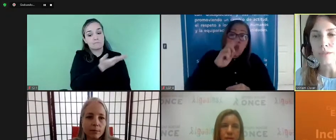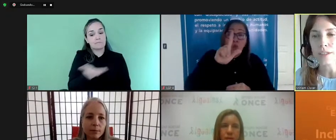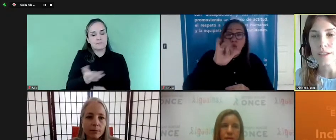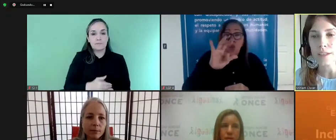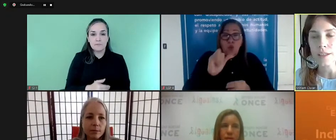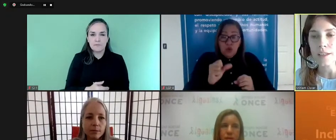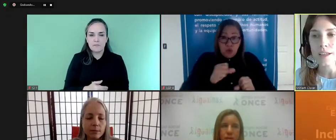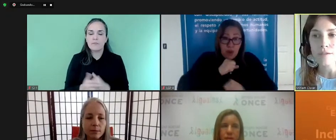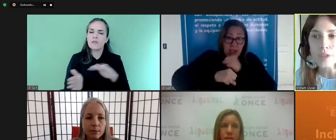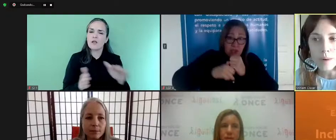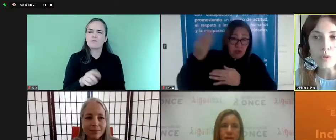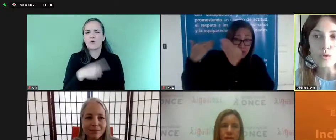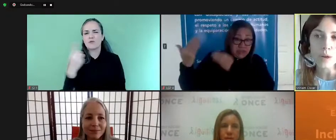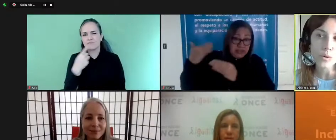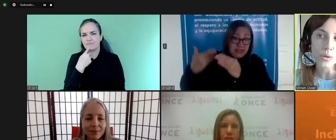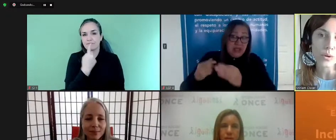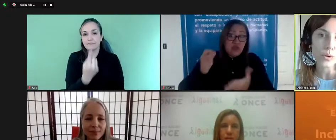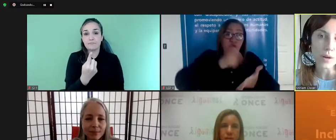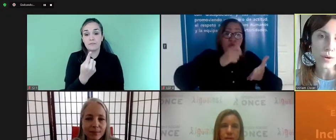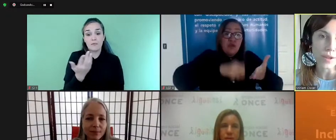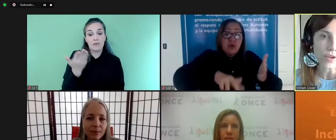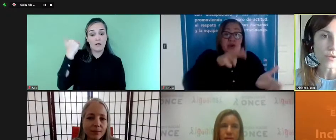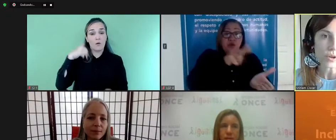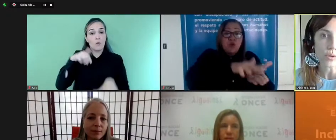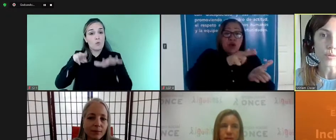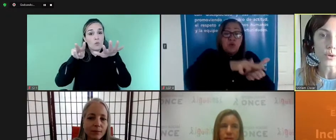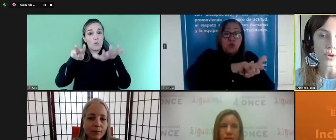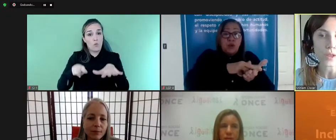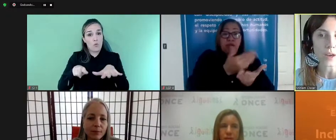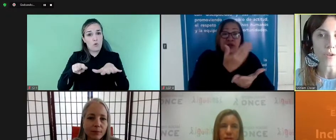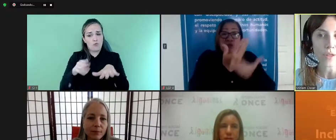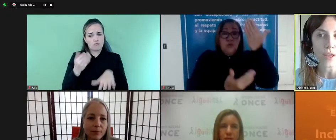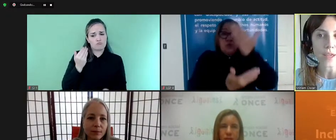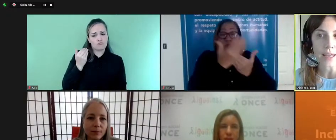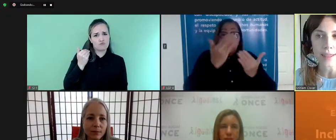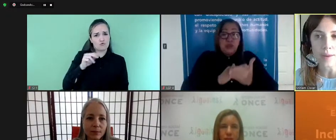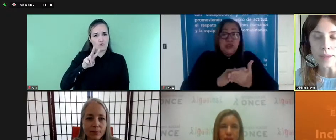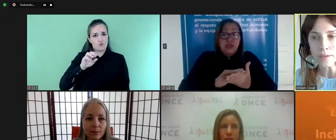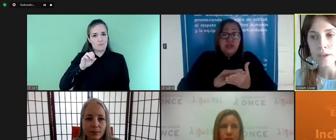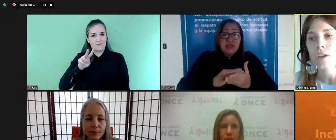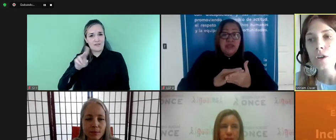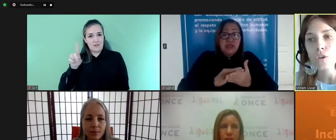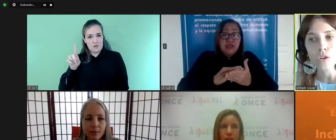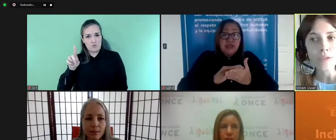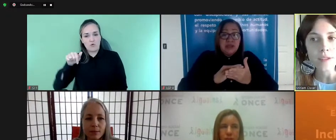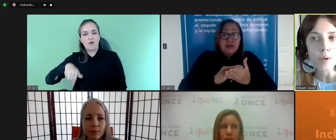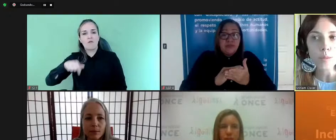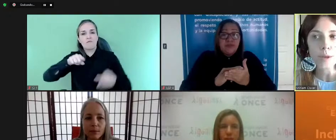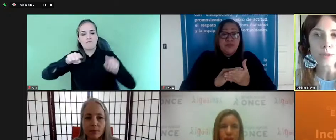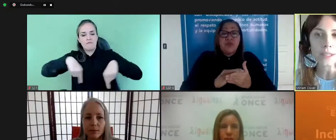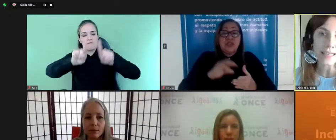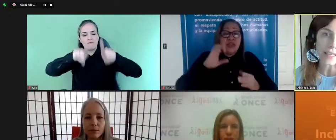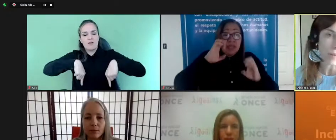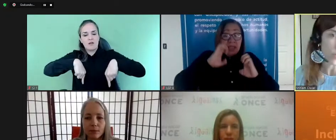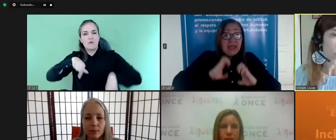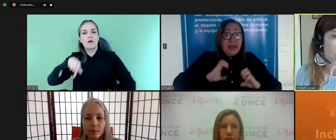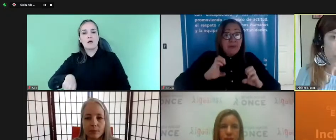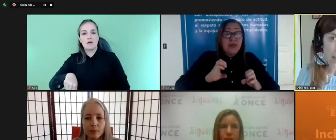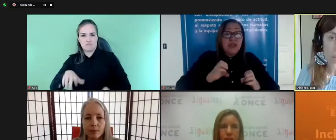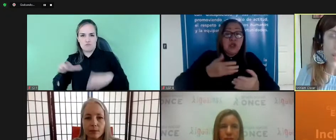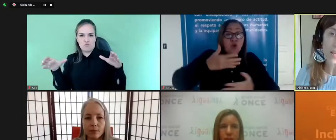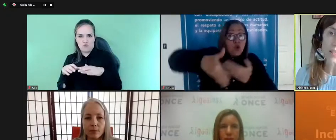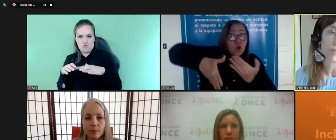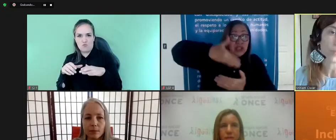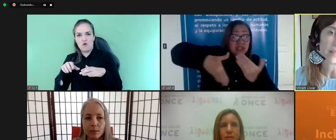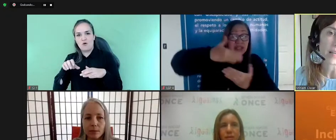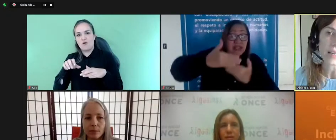actions in july last year we signed a collaboration agreement with group social alonso and semi in order